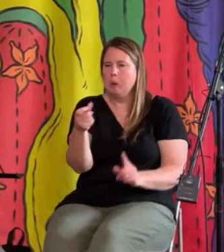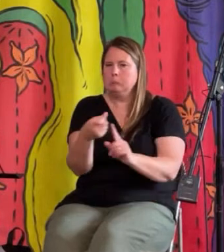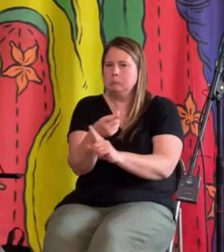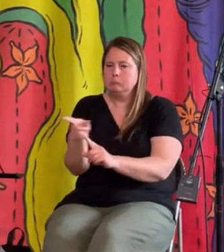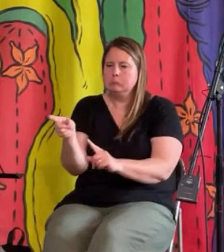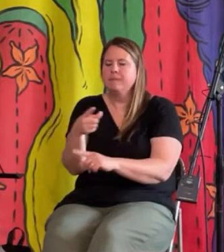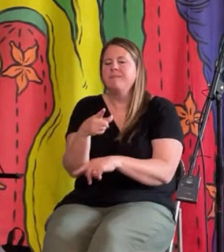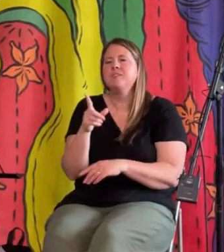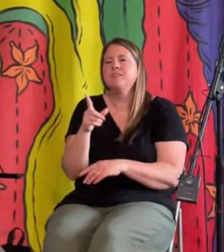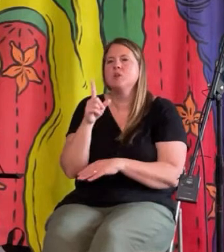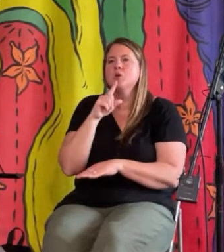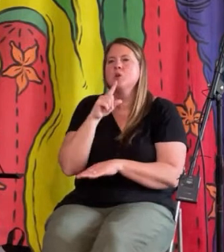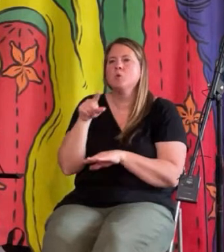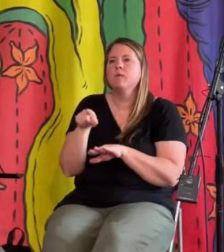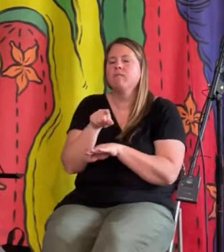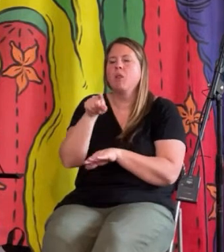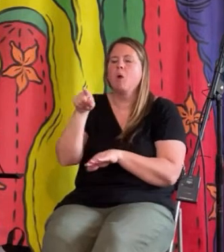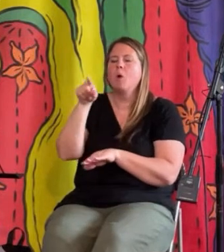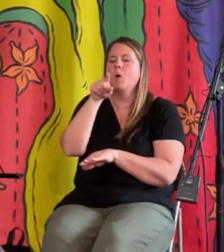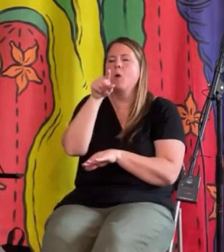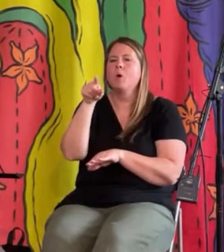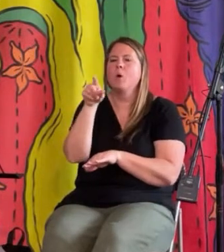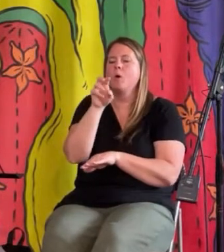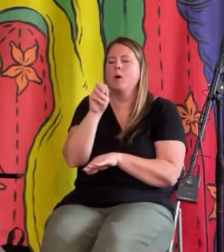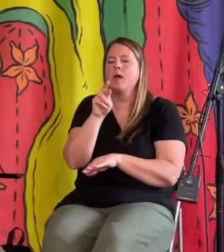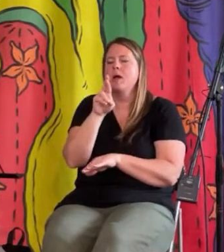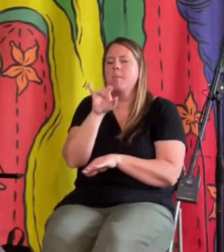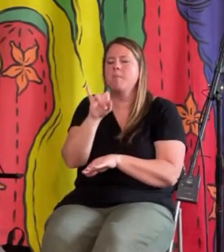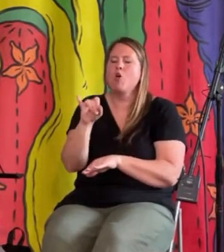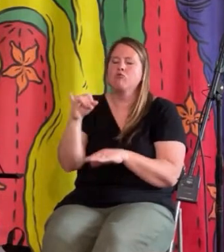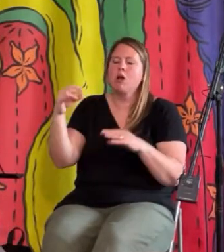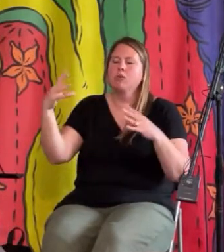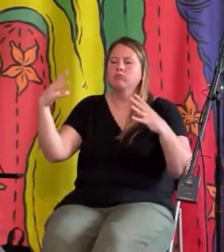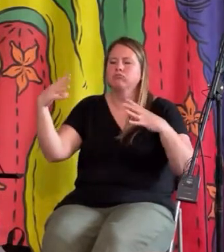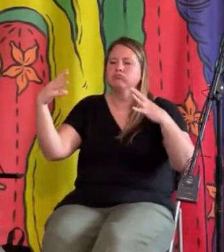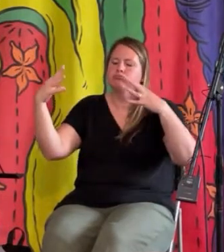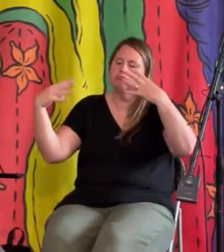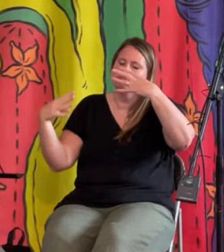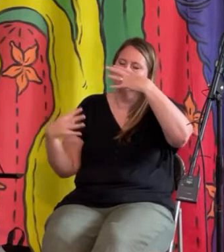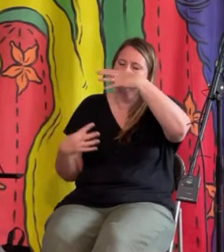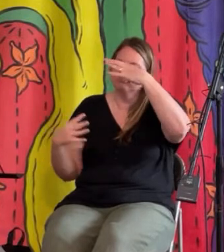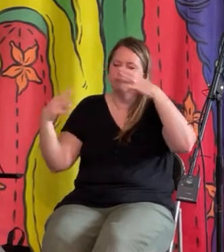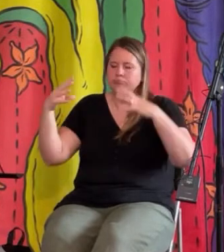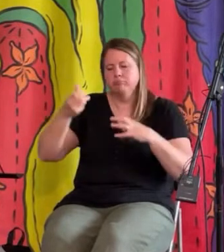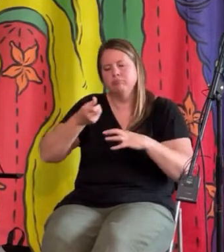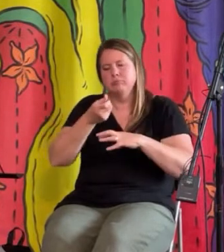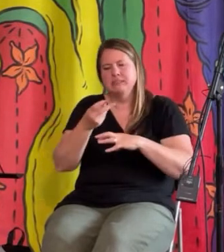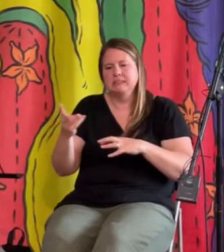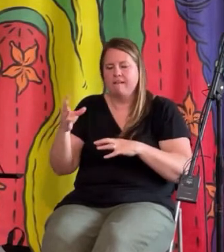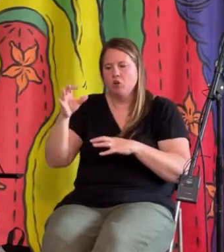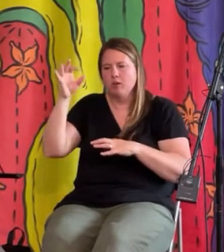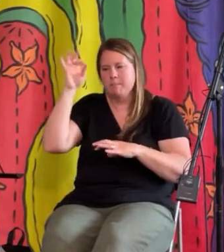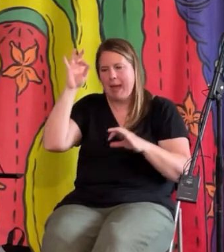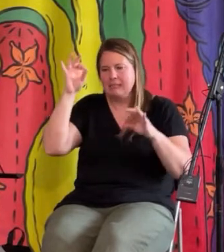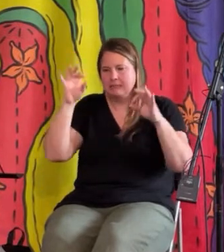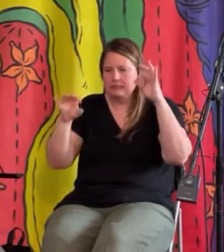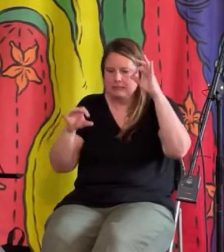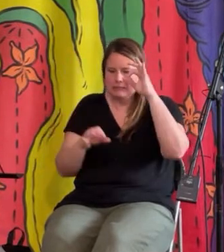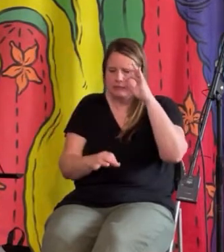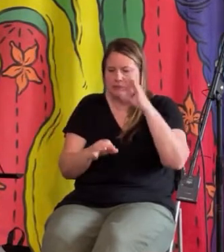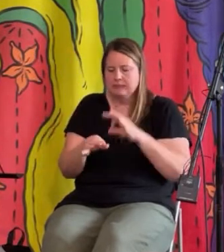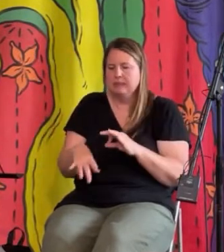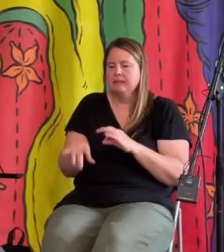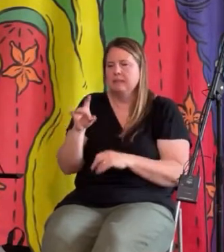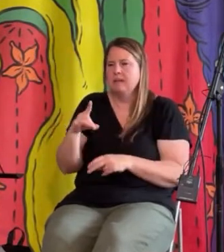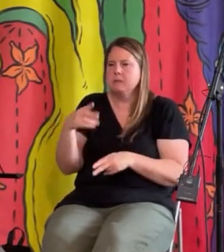the MRI gloam, several spiculated masses. I name you cactus, carcinoma